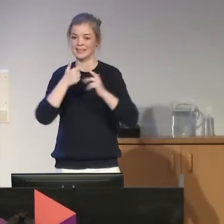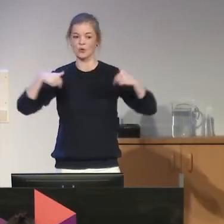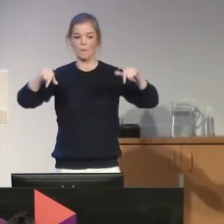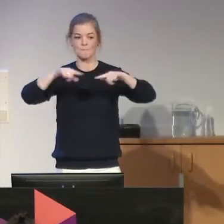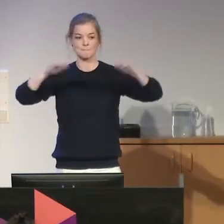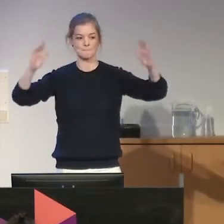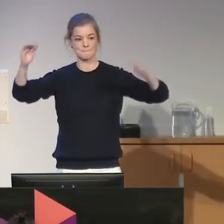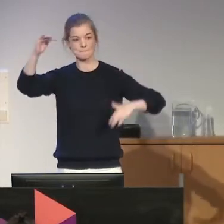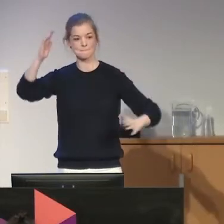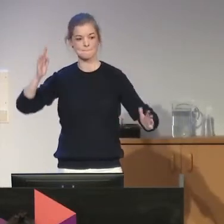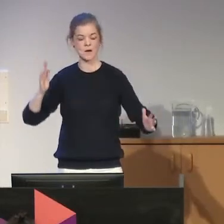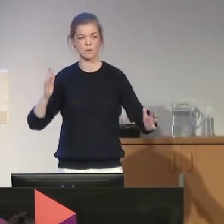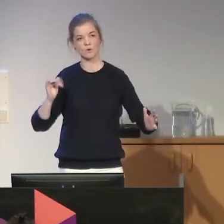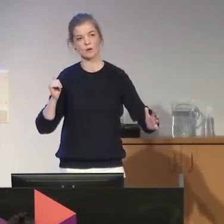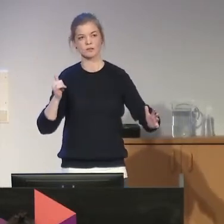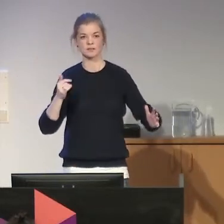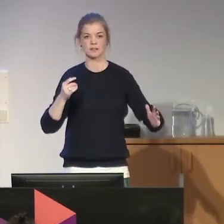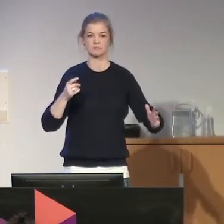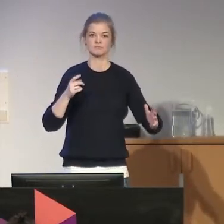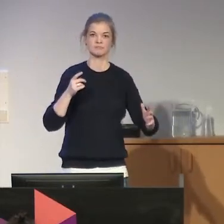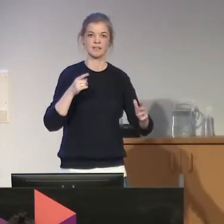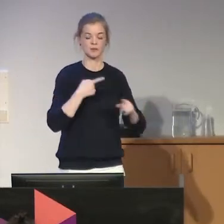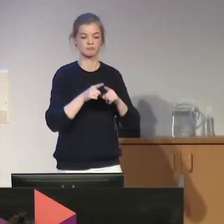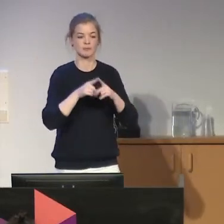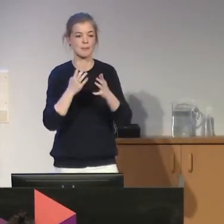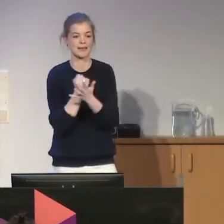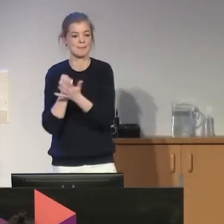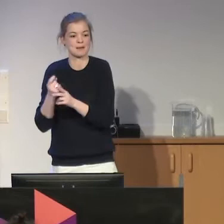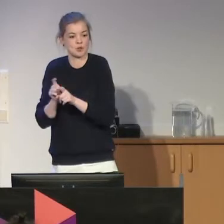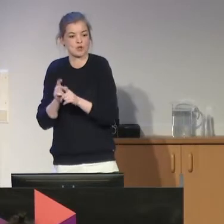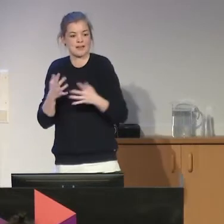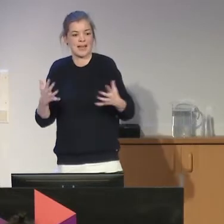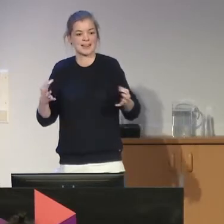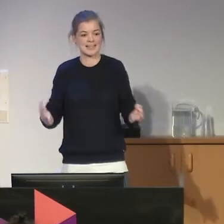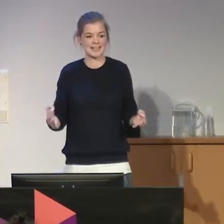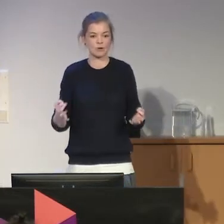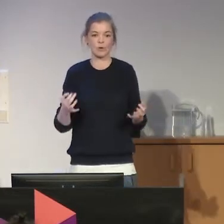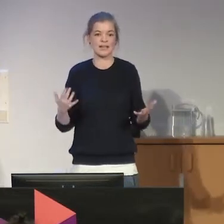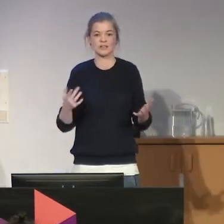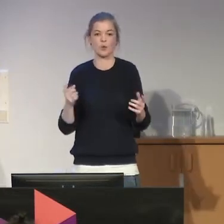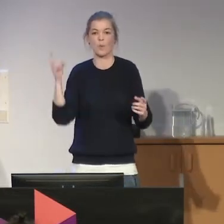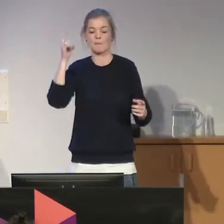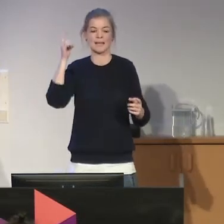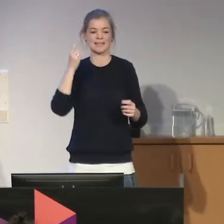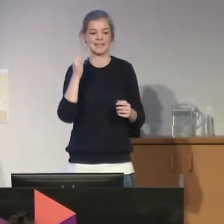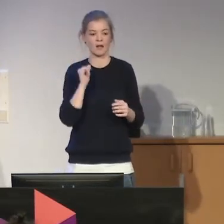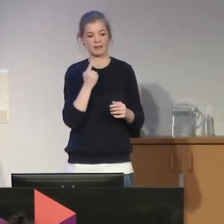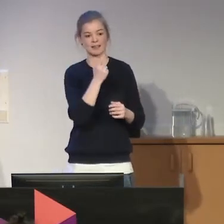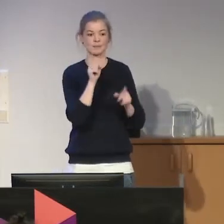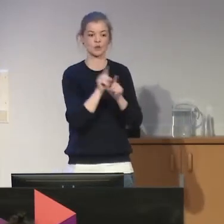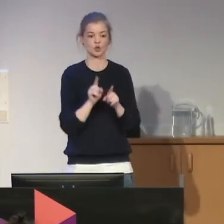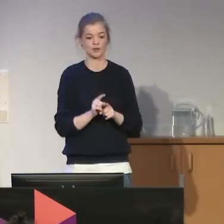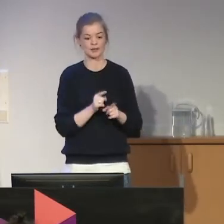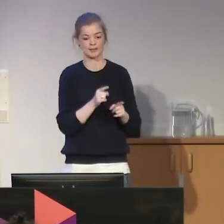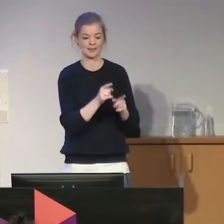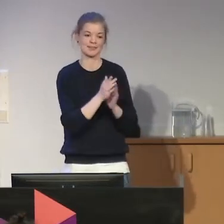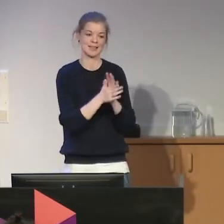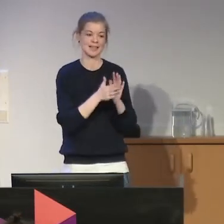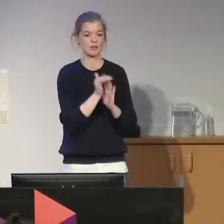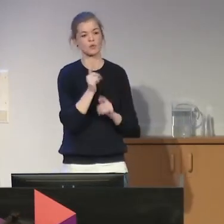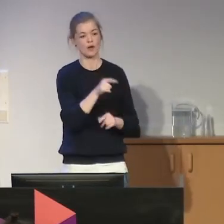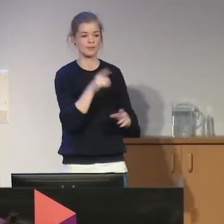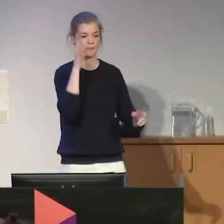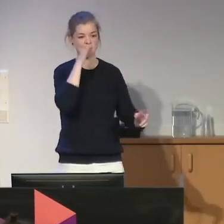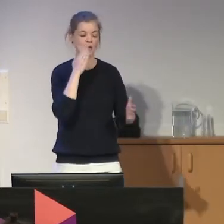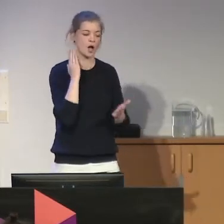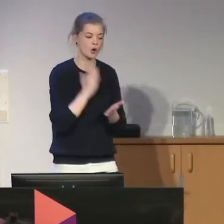So we are kind of used to see that. You're used to see communication in a visual way. So we can maybe discover different things that